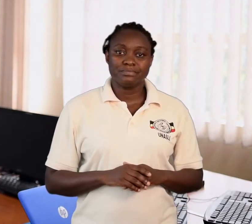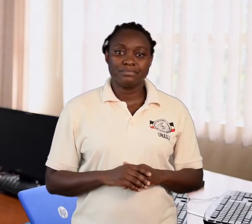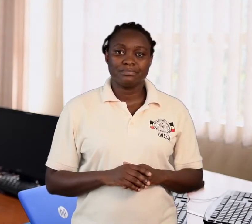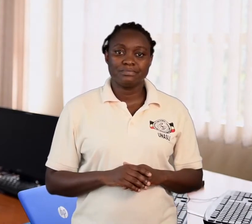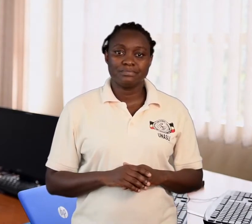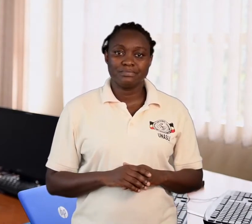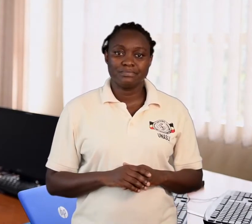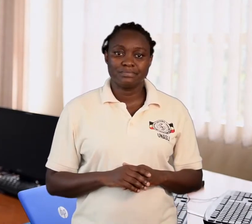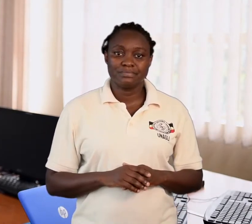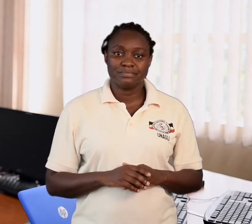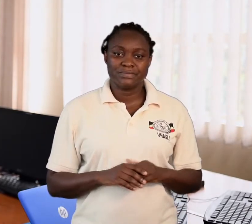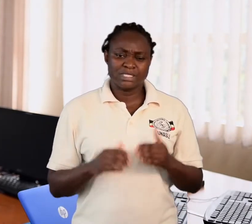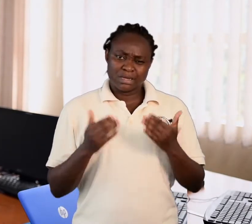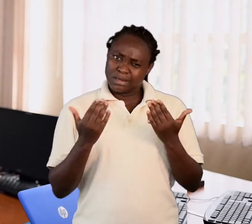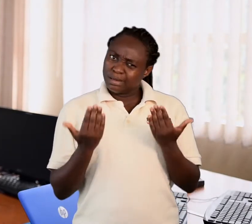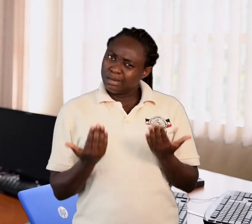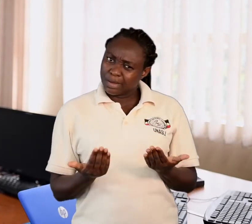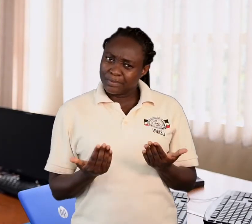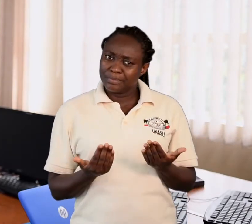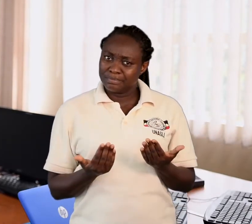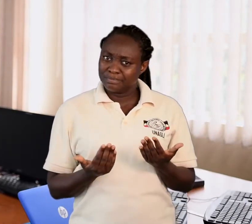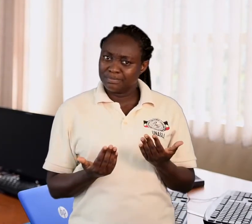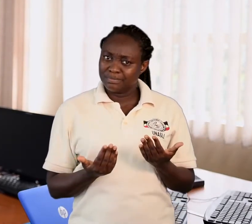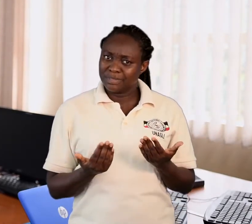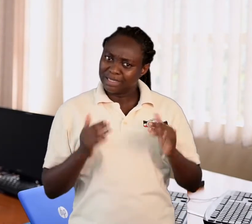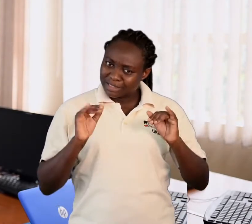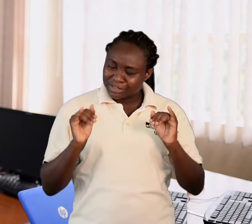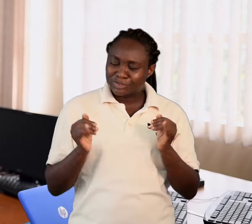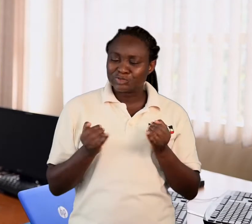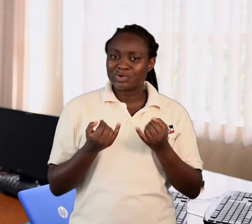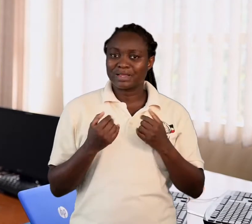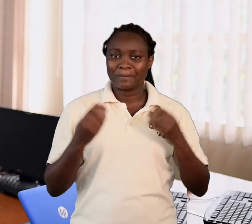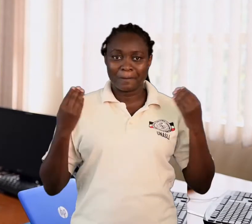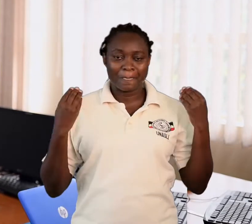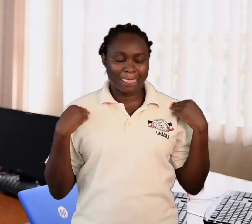Now, let us try out this activity.